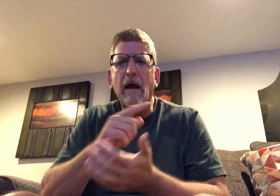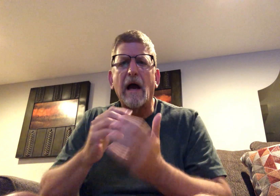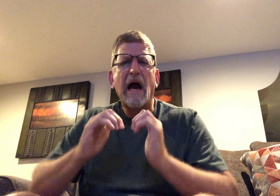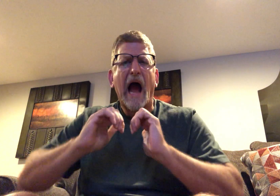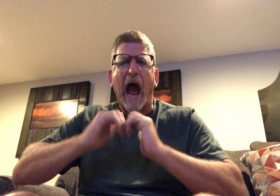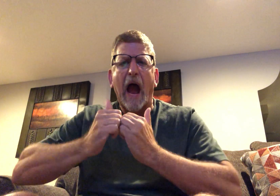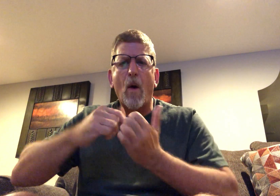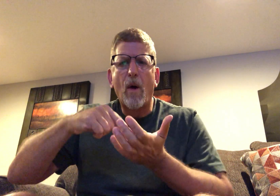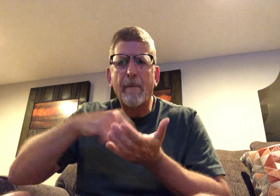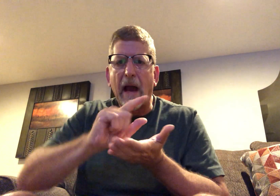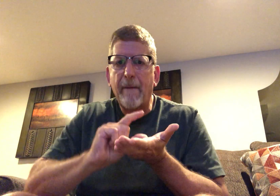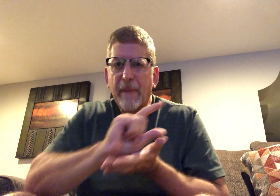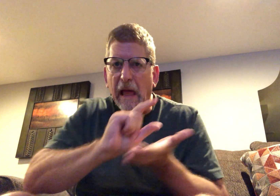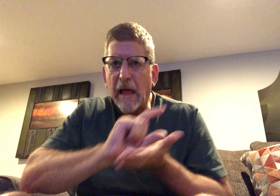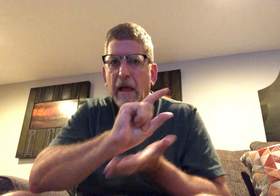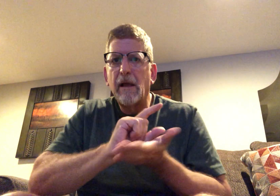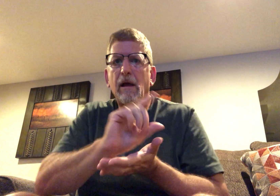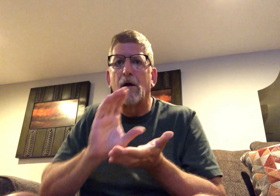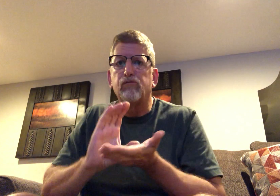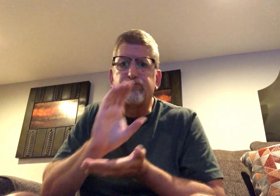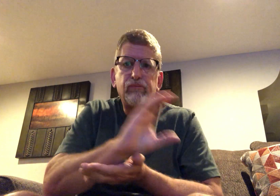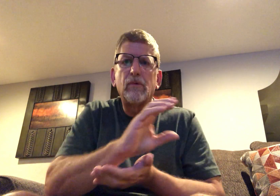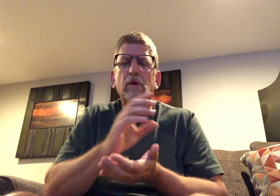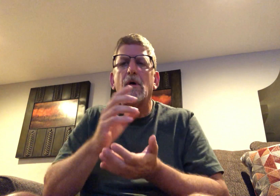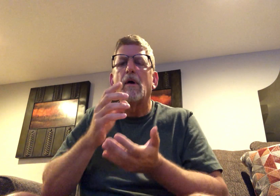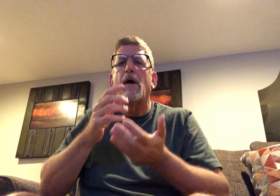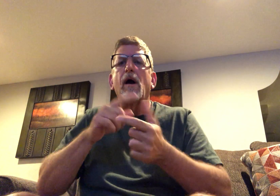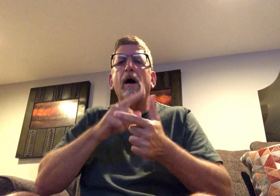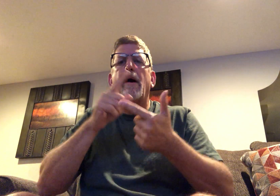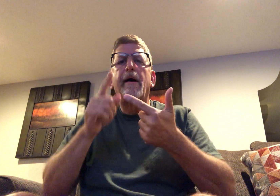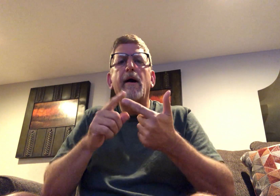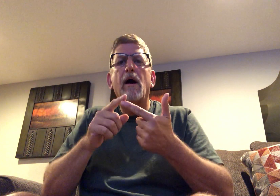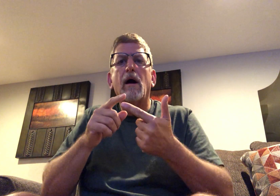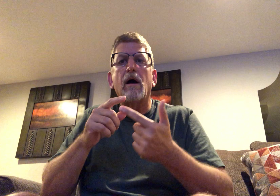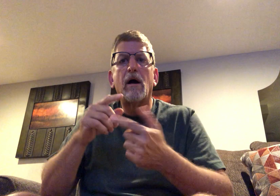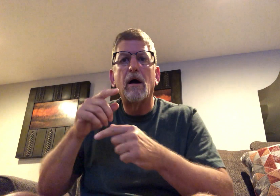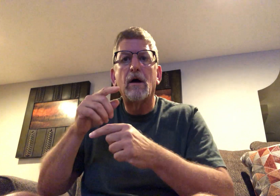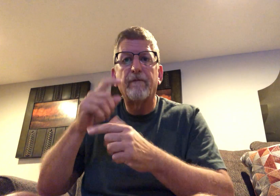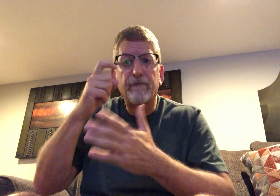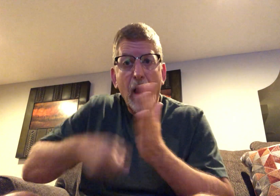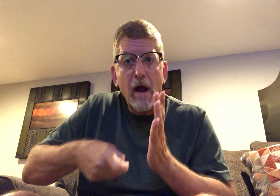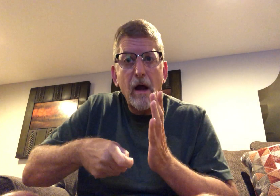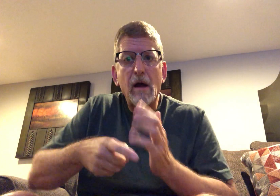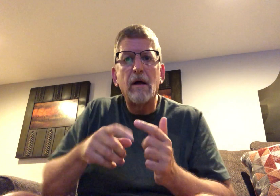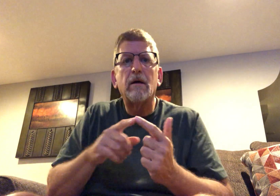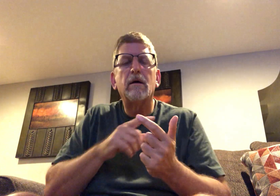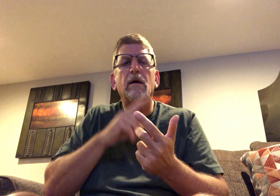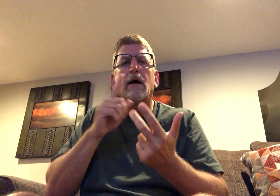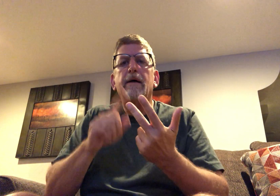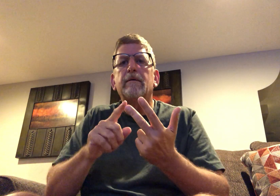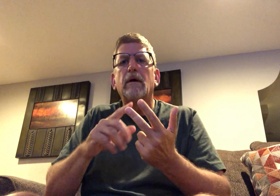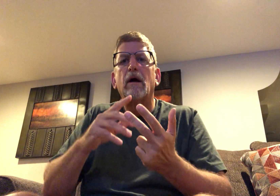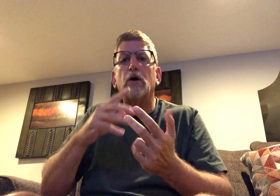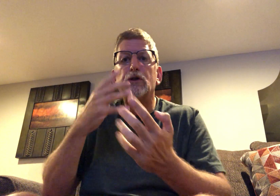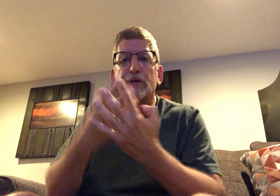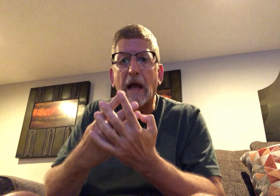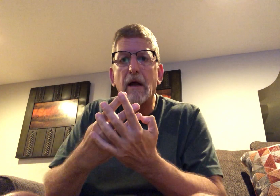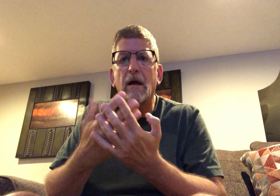of China while the president was negotiating with China, you would be screaming and yelling and going crazy about how corrupt it